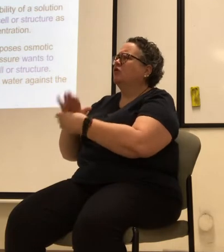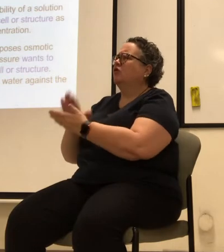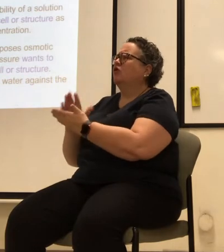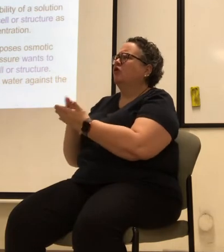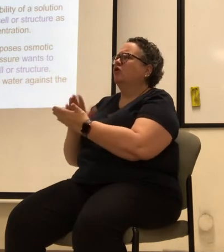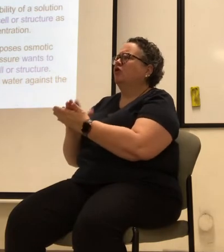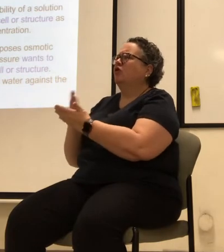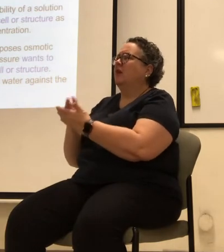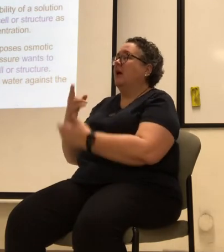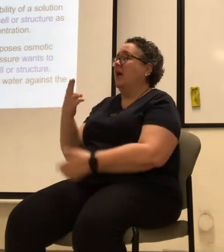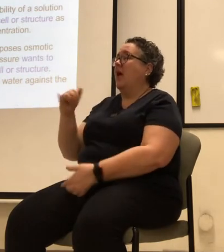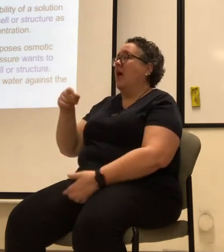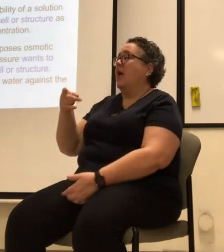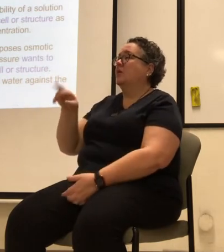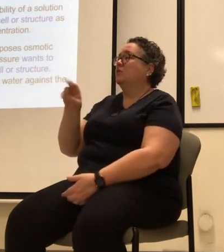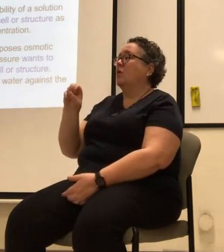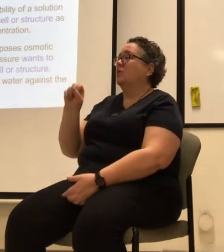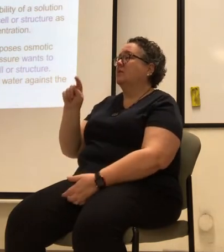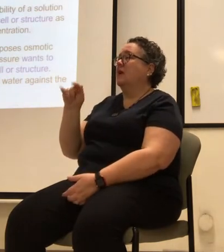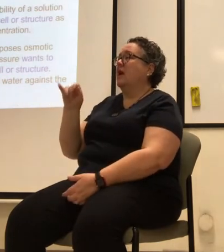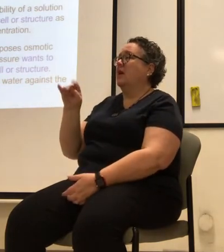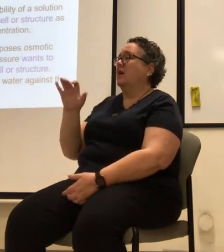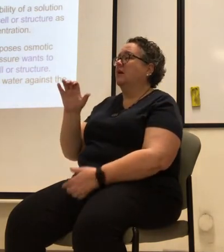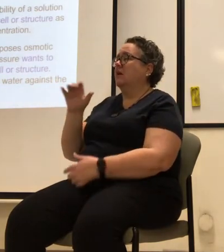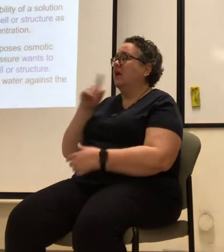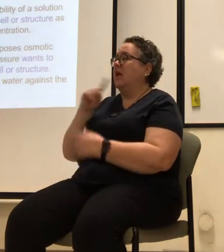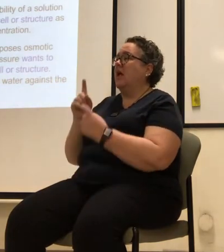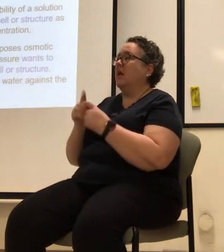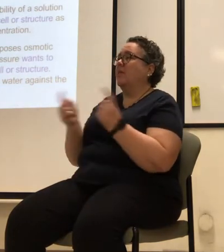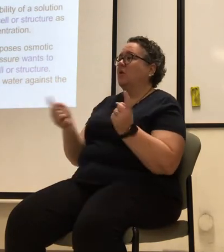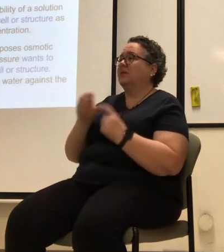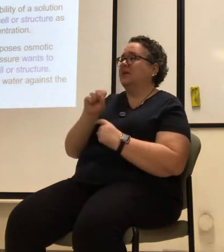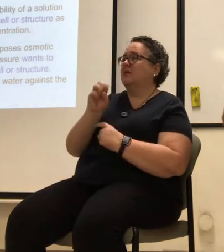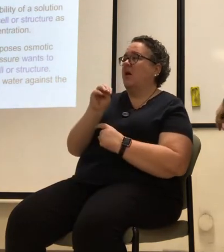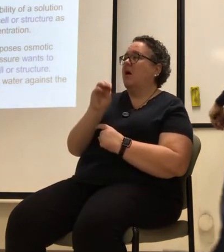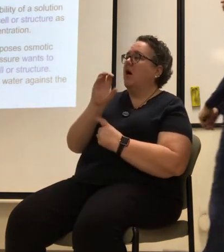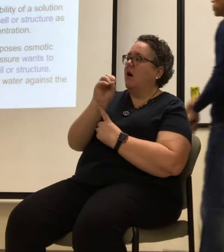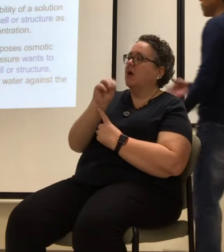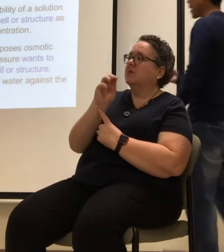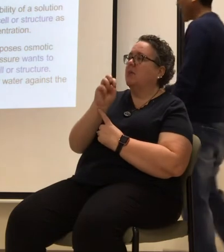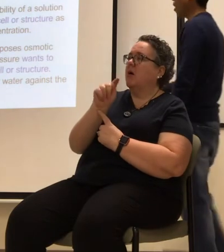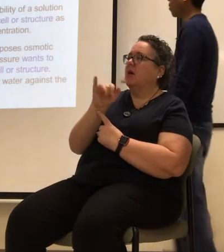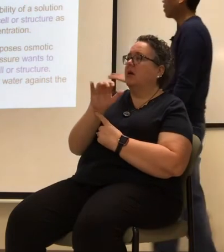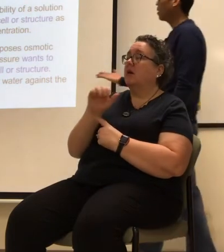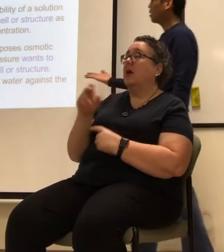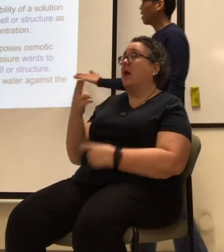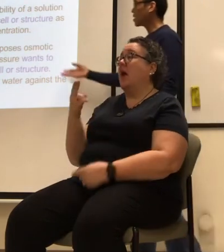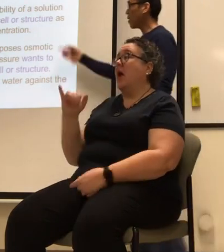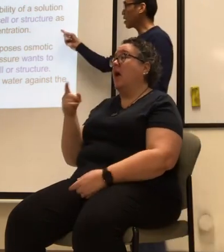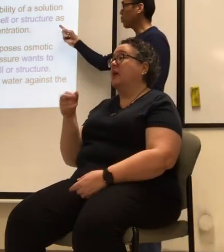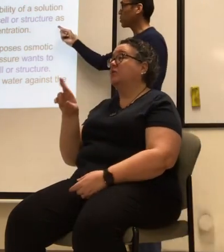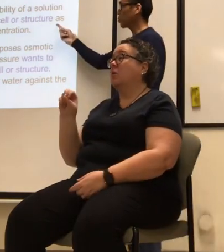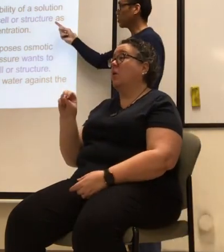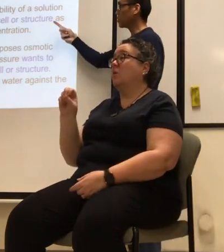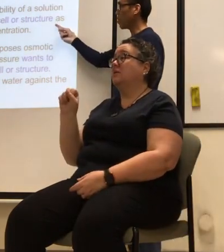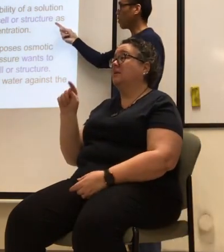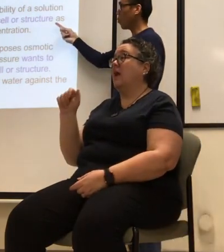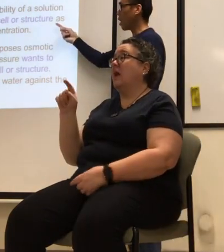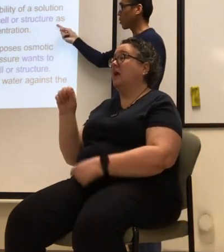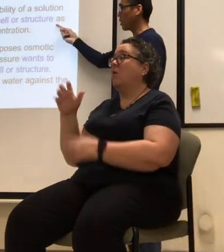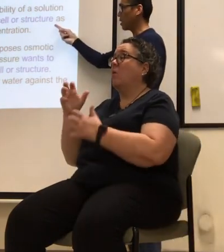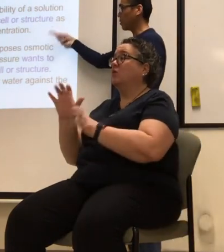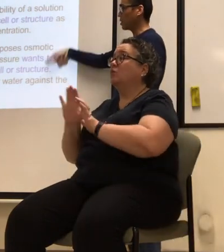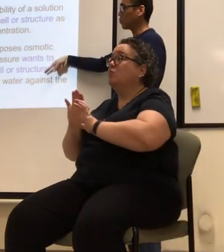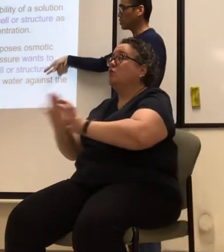That's hydrostatic pressure. It opposes osmotic pressure. Hydrostatic pressure, it wants to push fluids back out. Osmotic pressure wants to